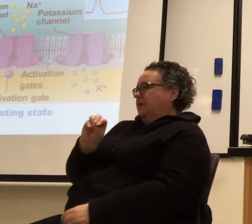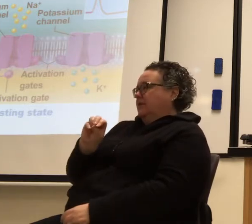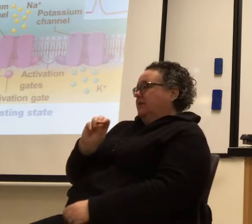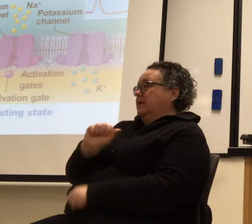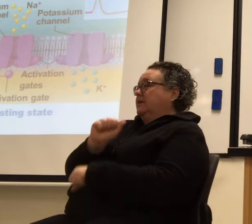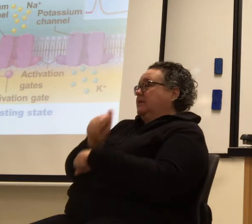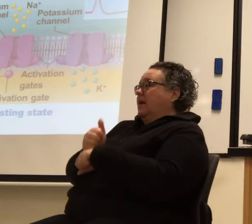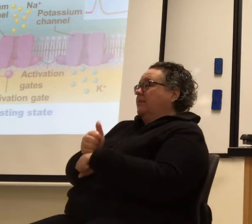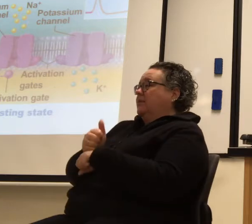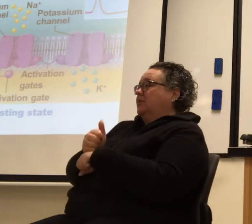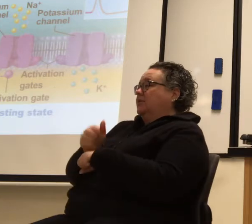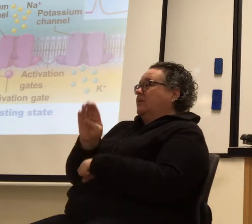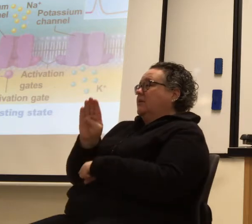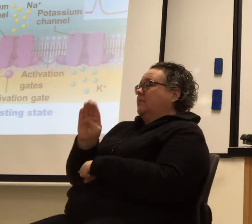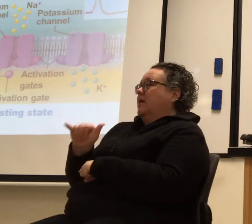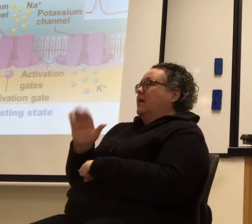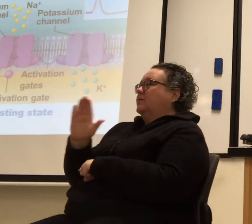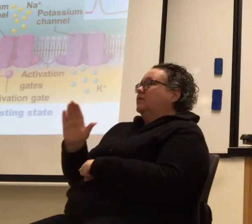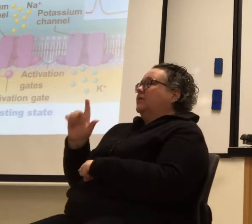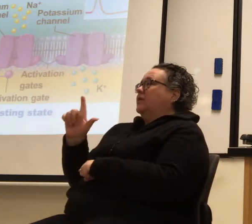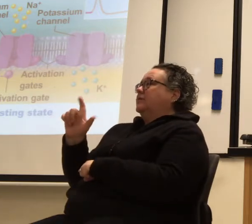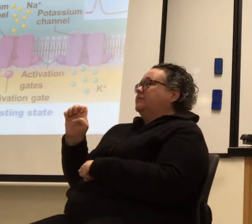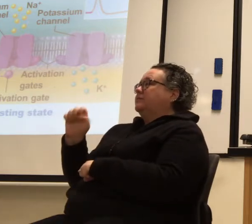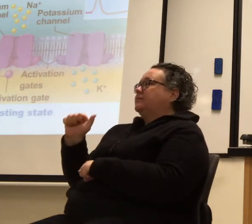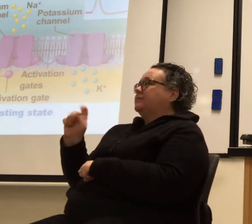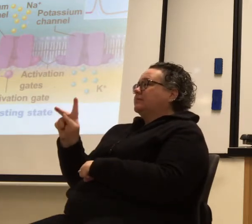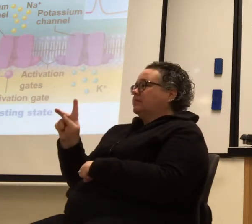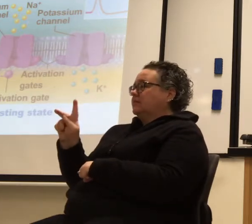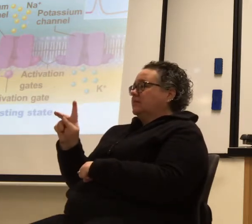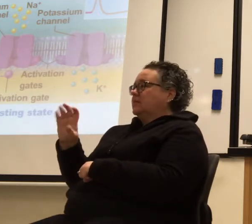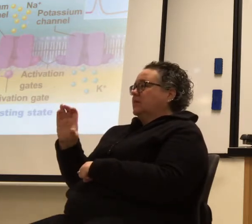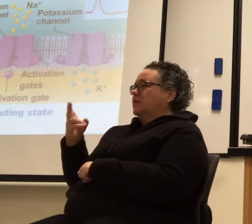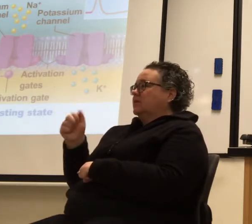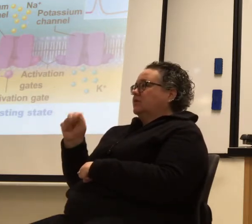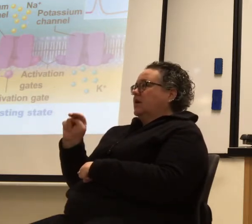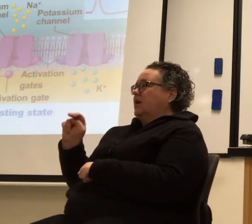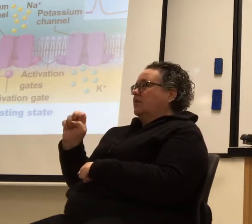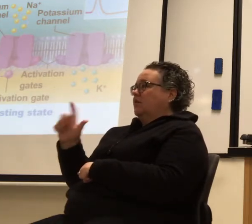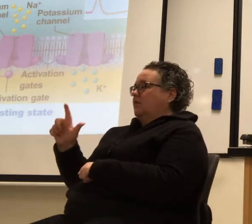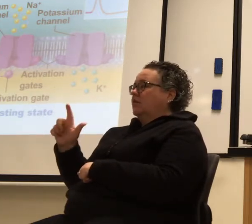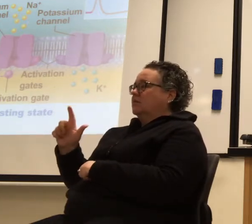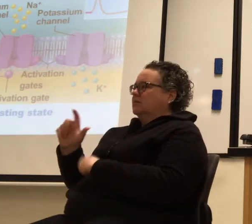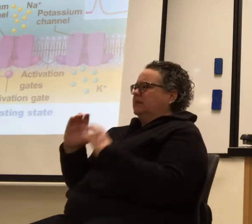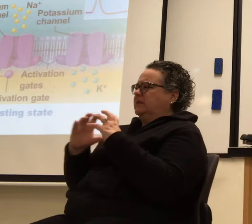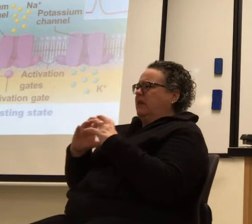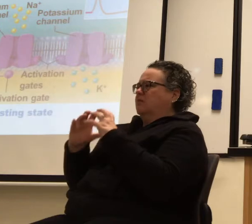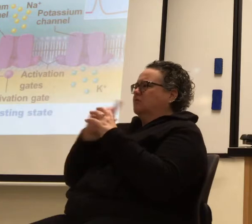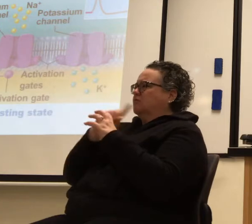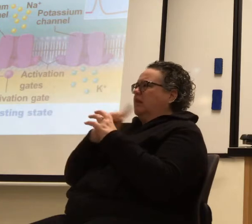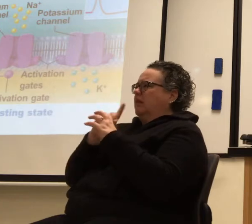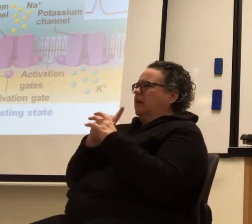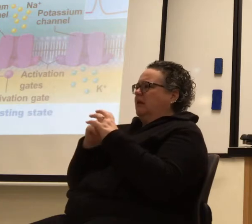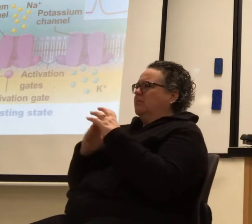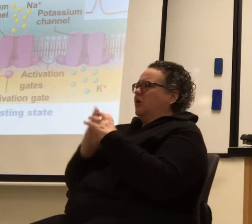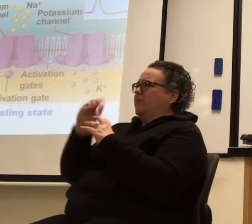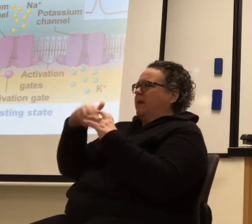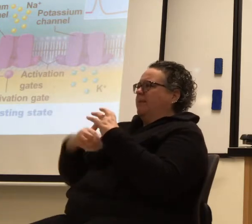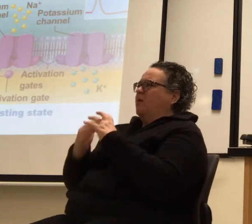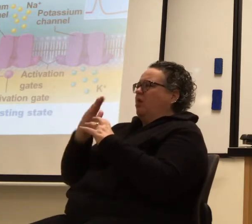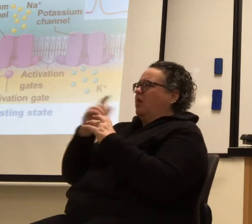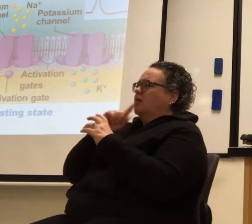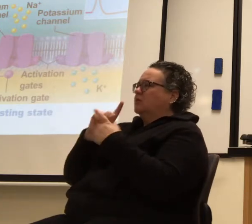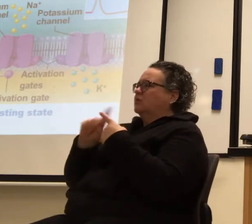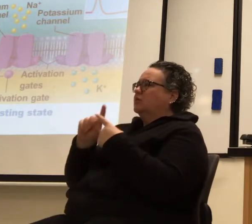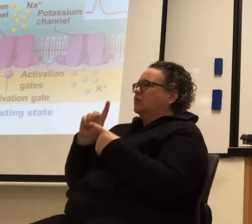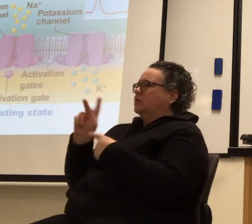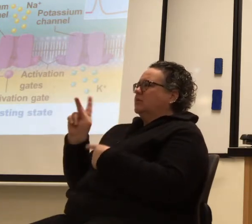established by the leach channels. Cells are very permeable to potassium in the condition of rest because all the